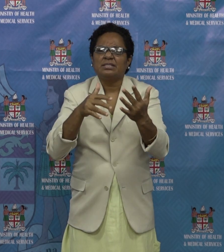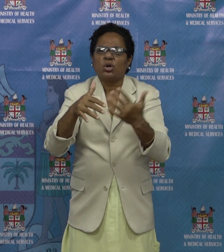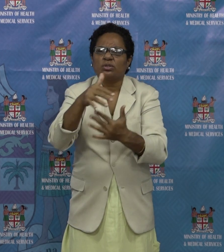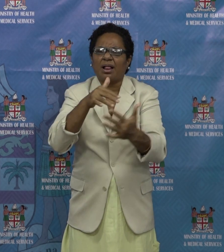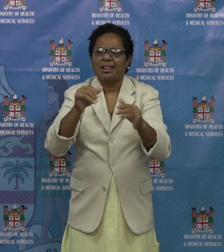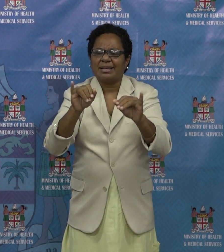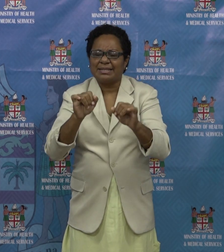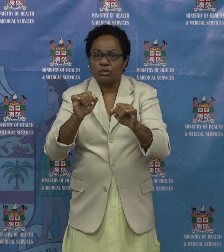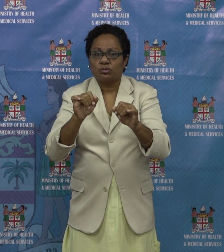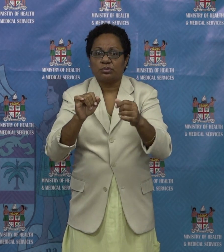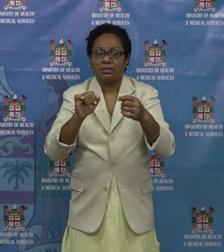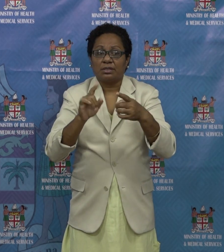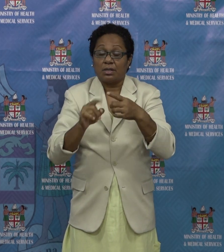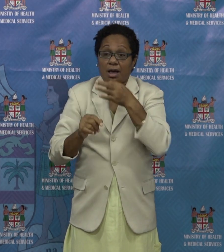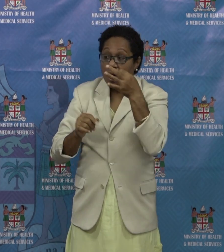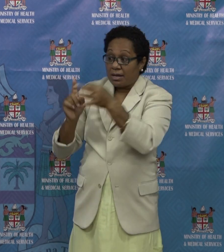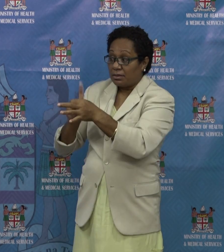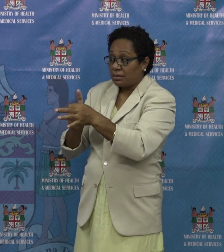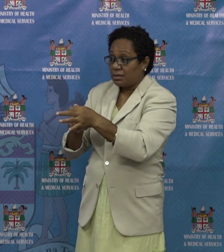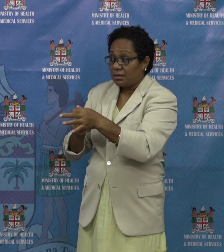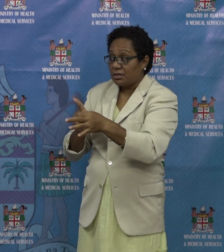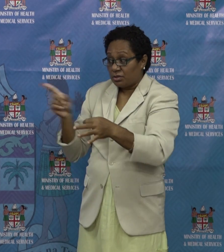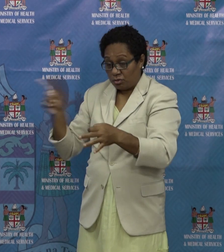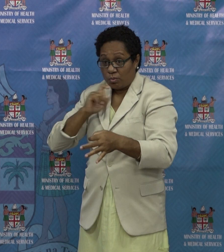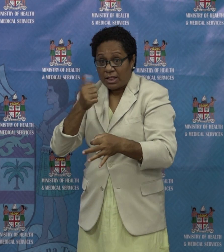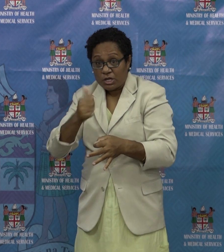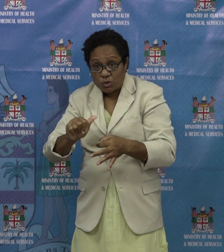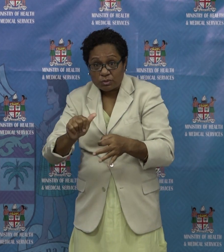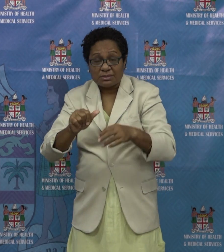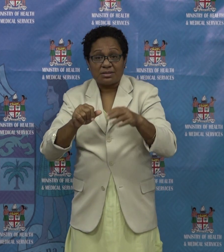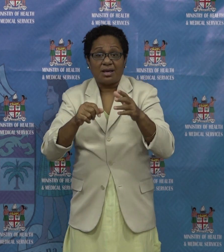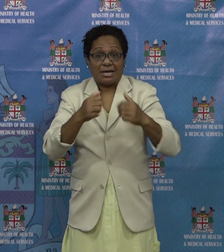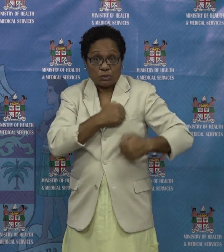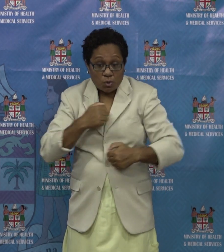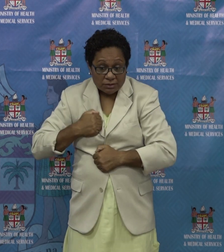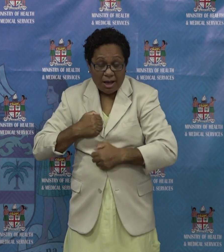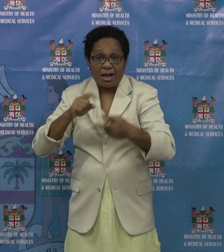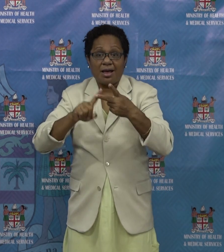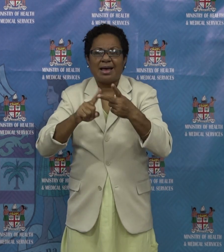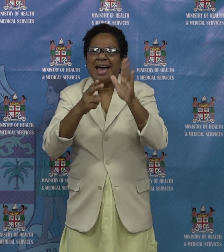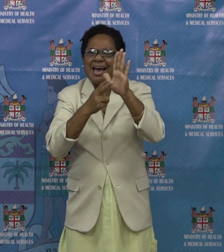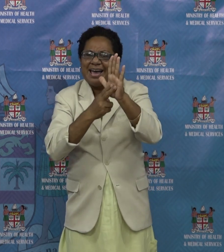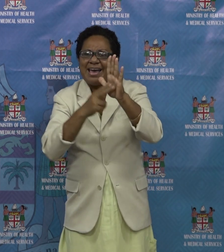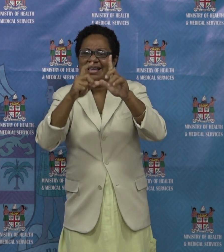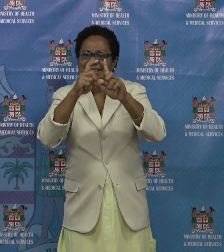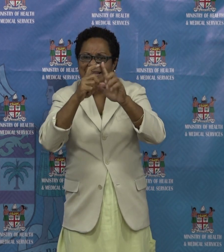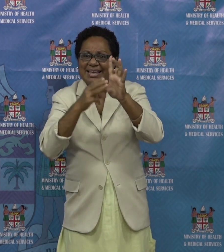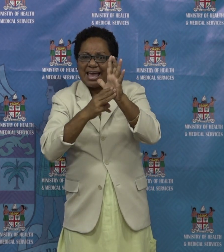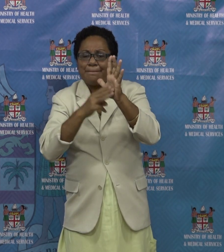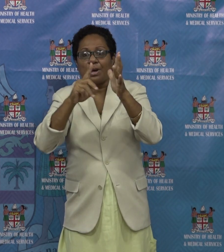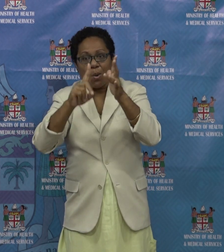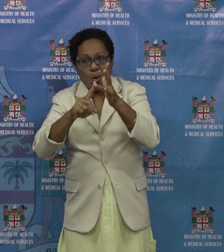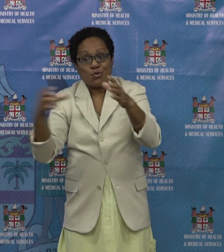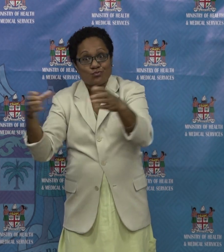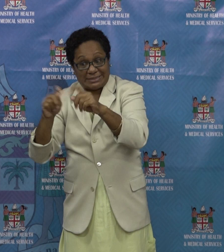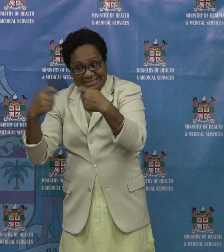Are you looking at utilizing the RFMF and NDMO to deliver straight up 2 weeks of rations for